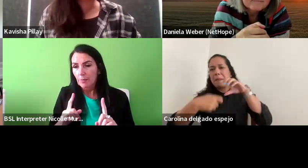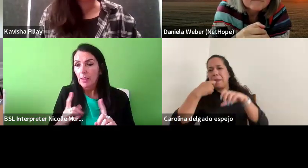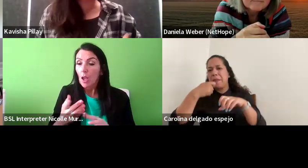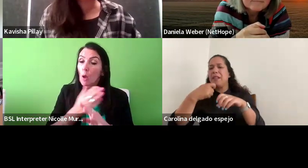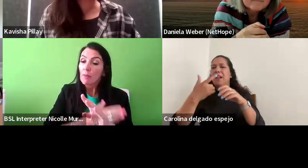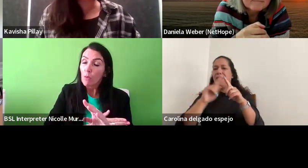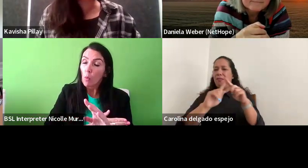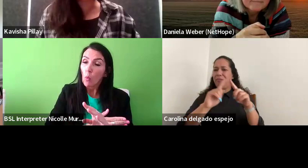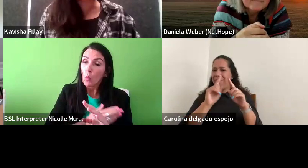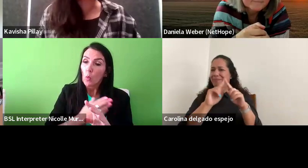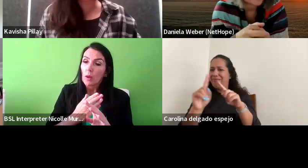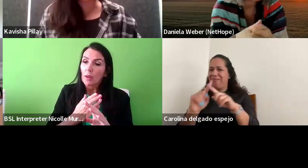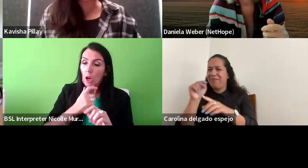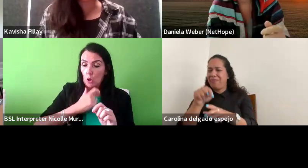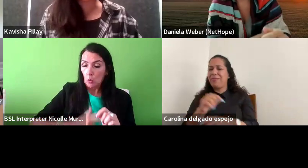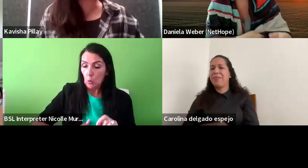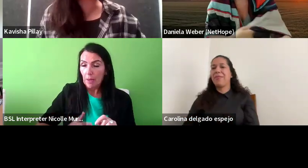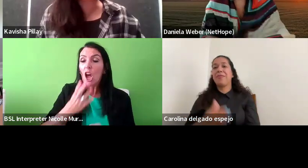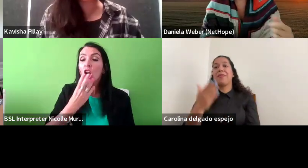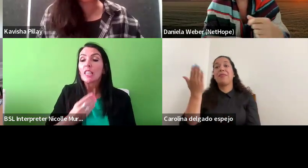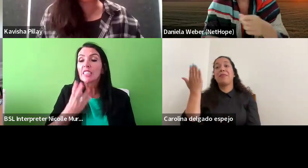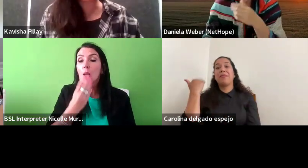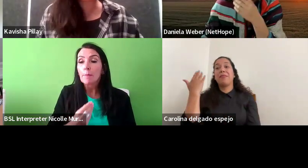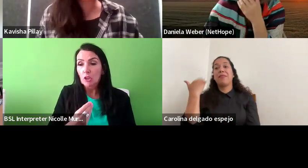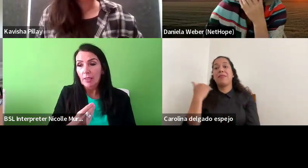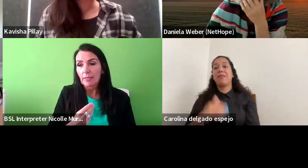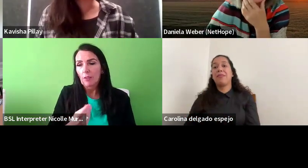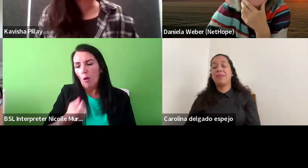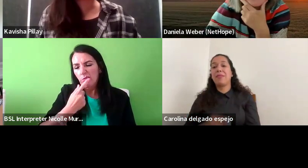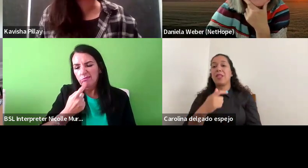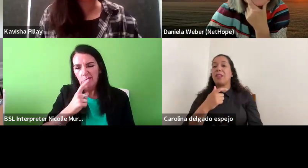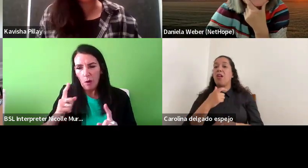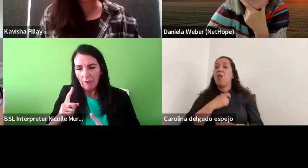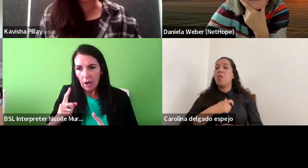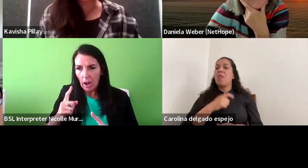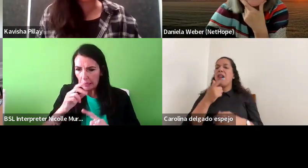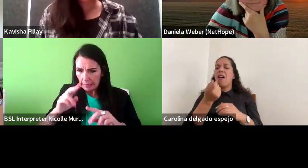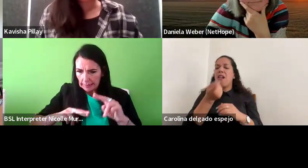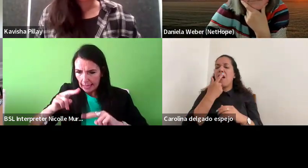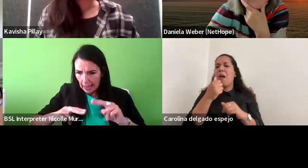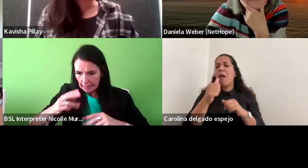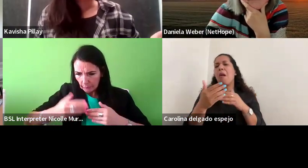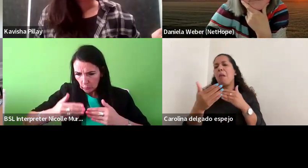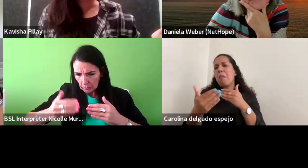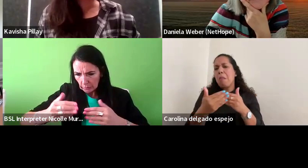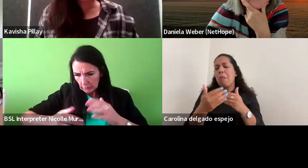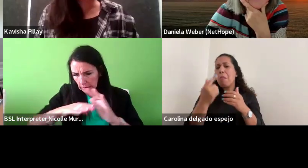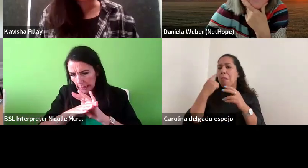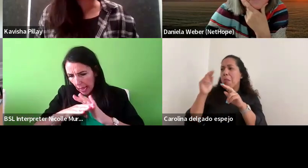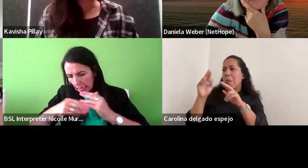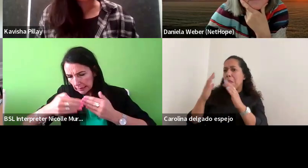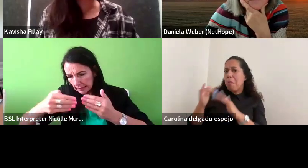out before there's human consumption and use of these products, it goes through vigorous testing. And at